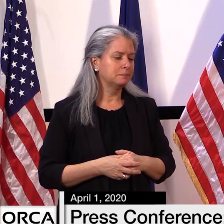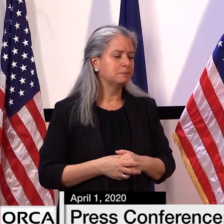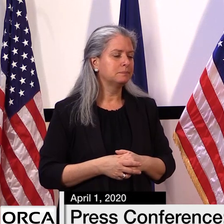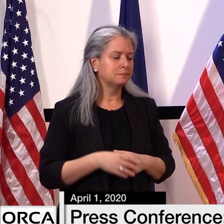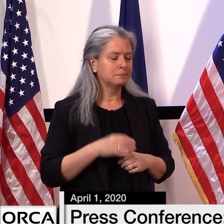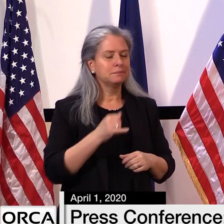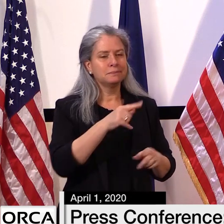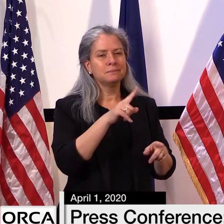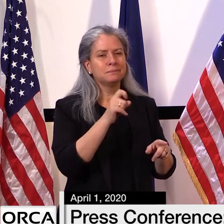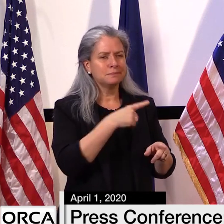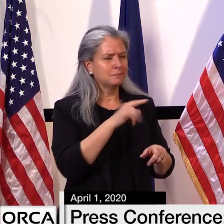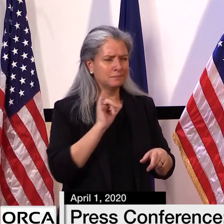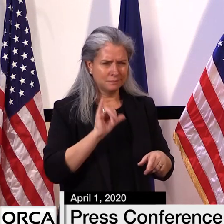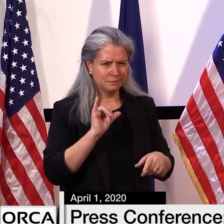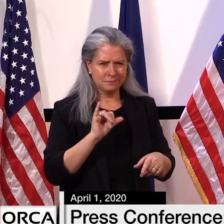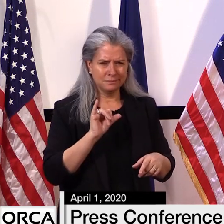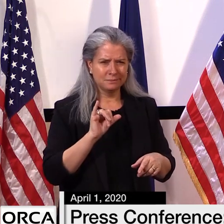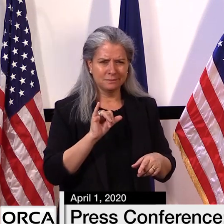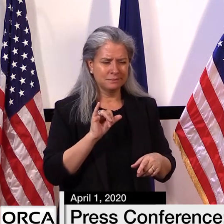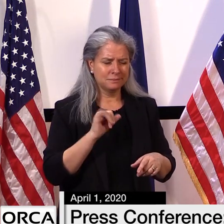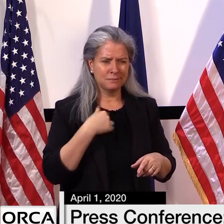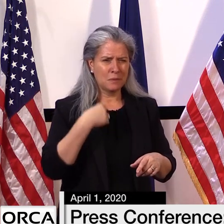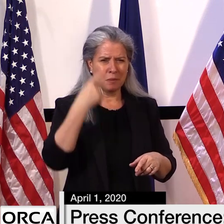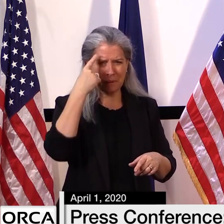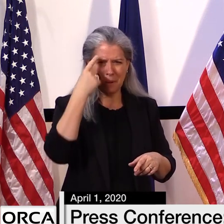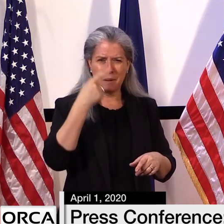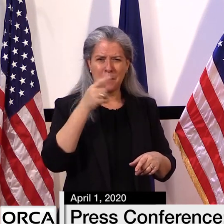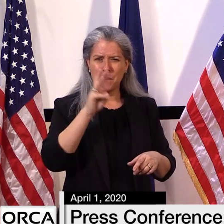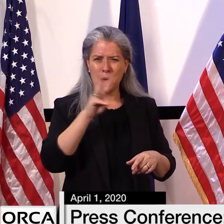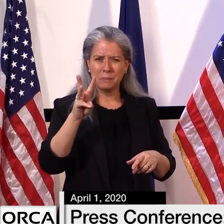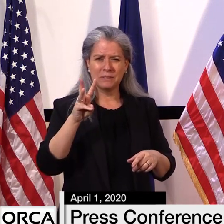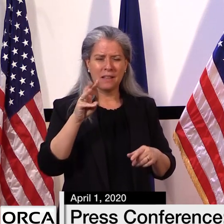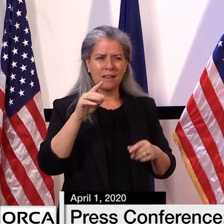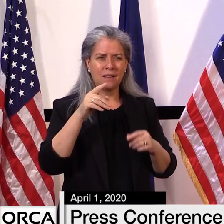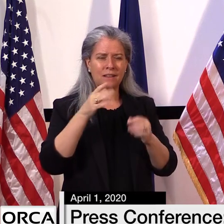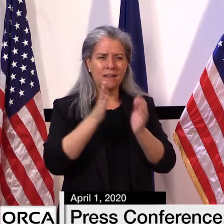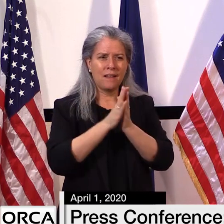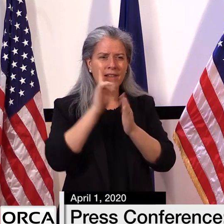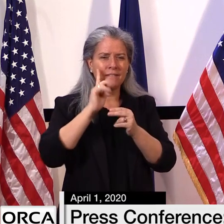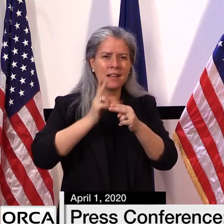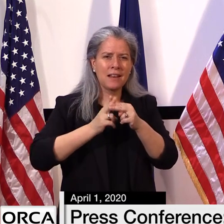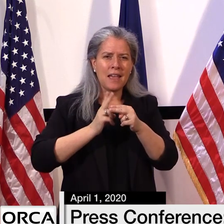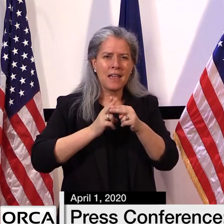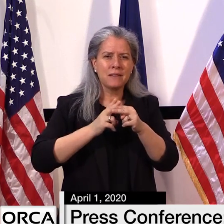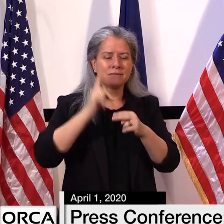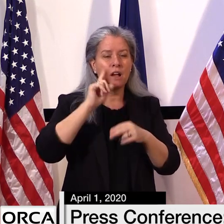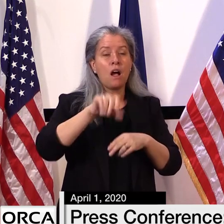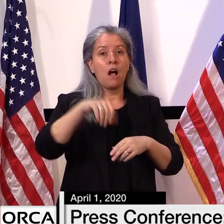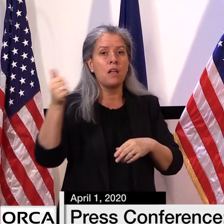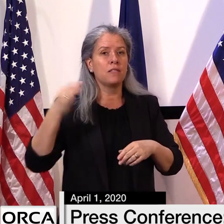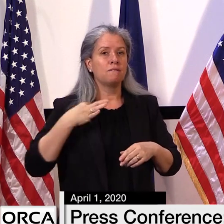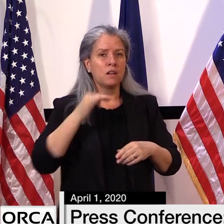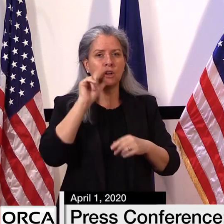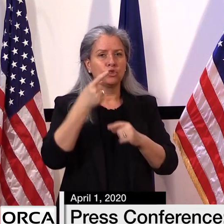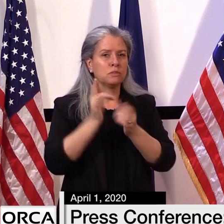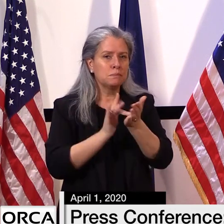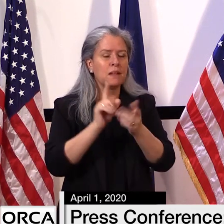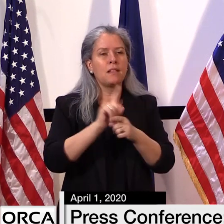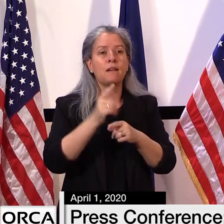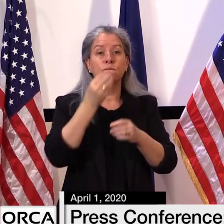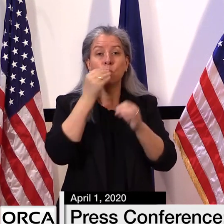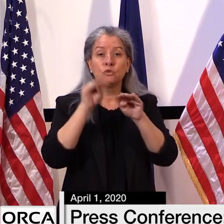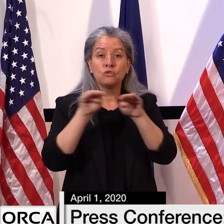My understanding was that the website was also taking names for other volunteer needs, like food